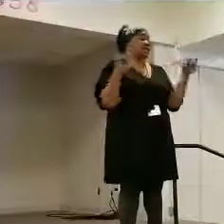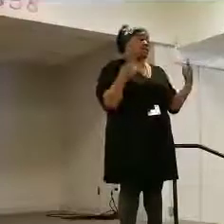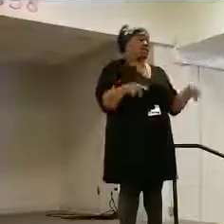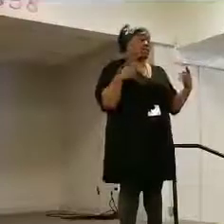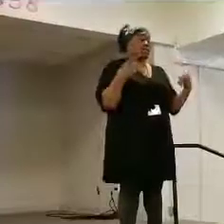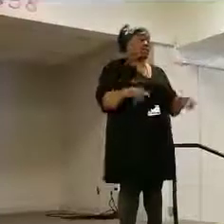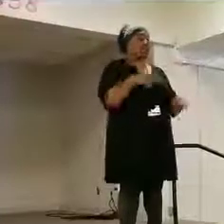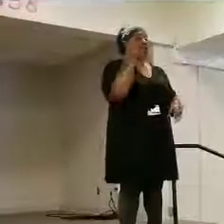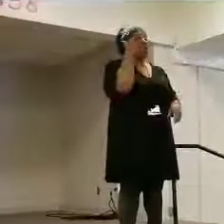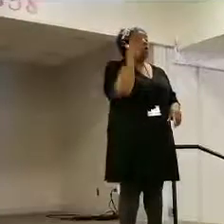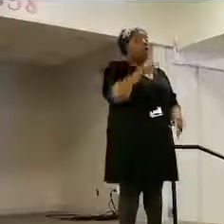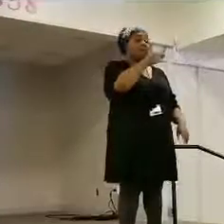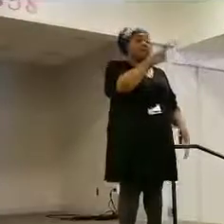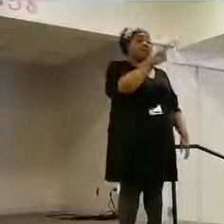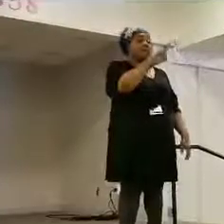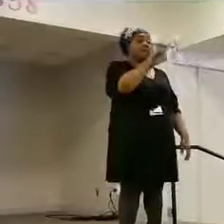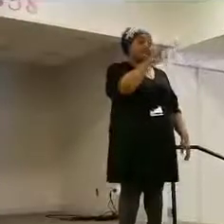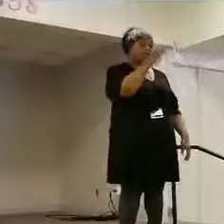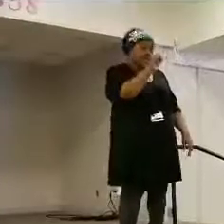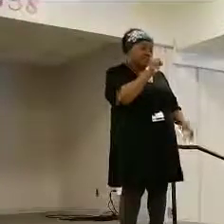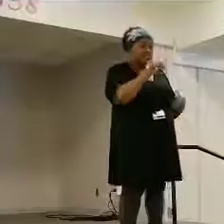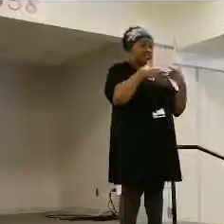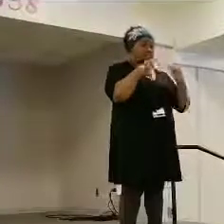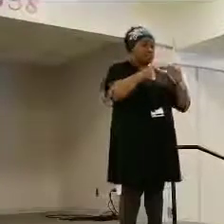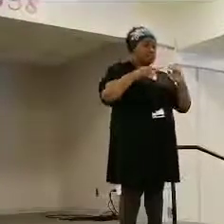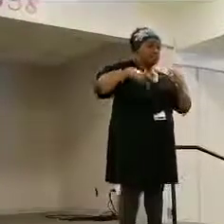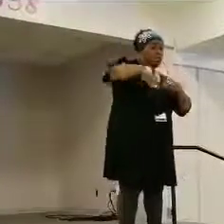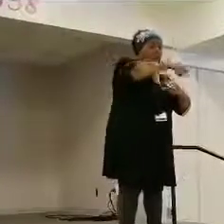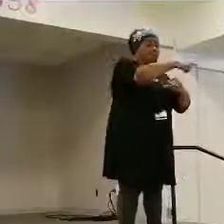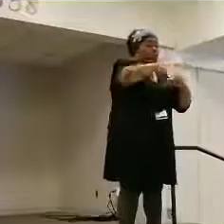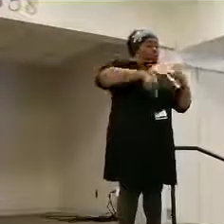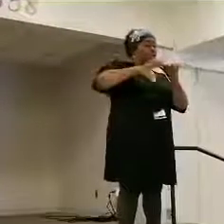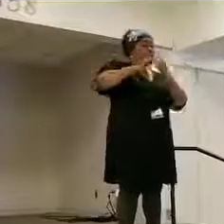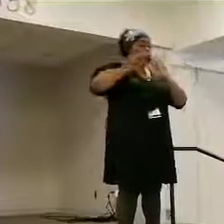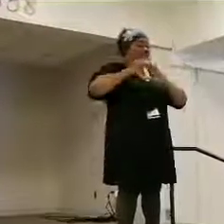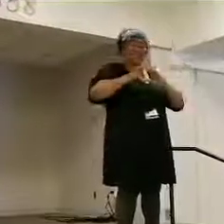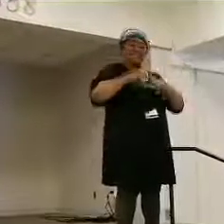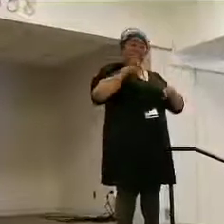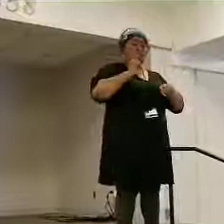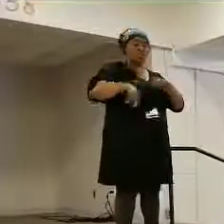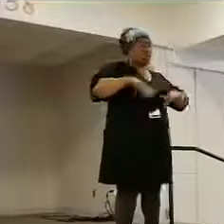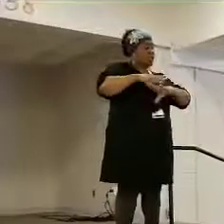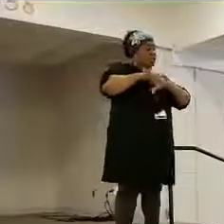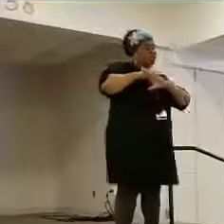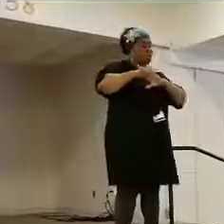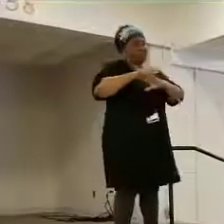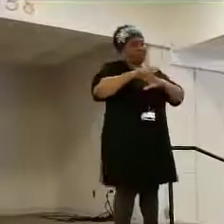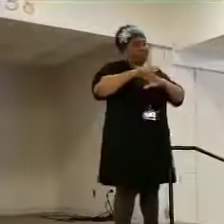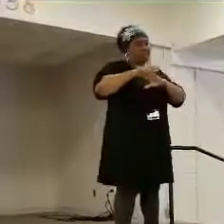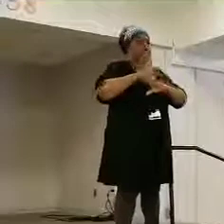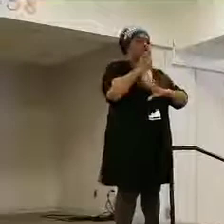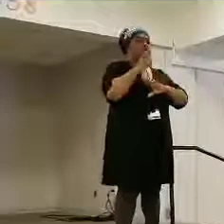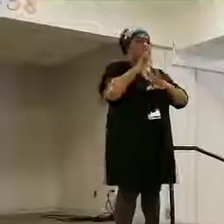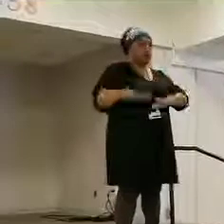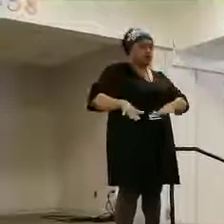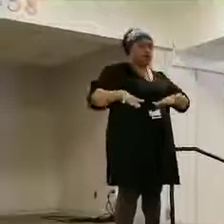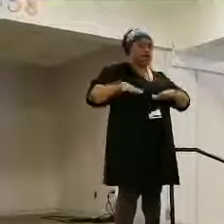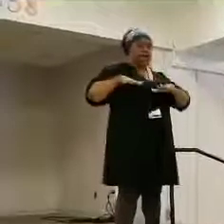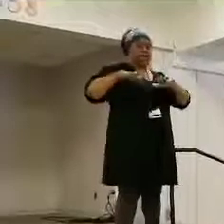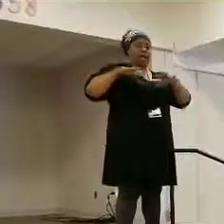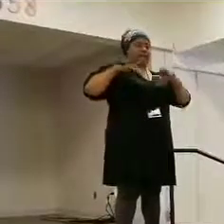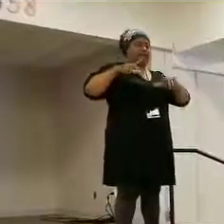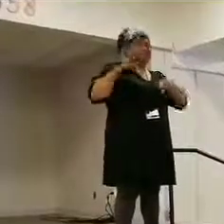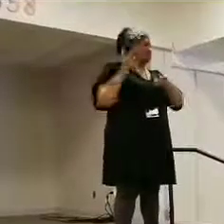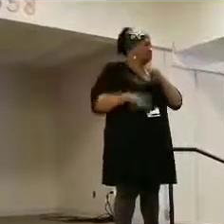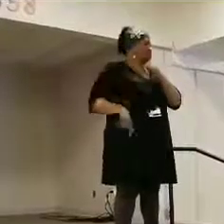around the city could not withstand the rising and major force of the storm